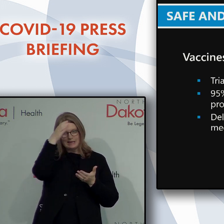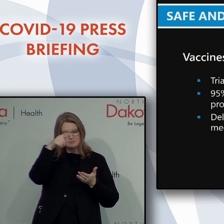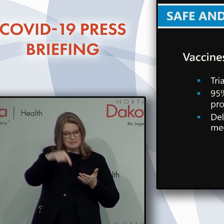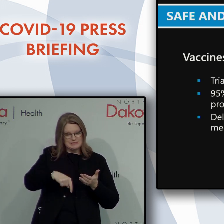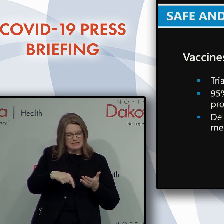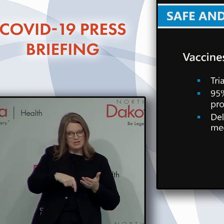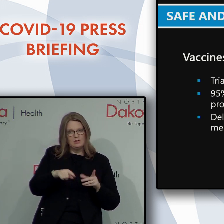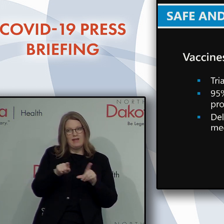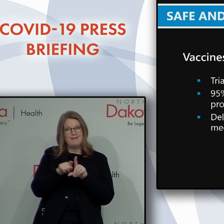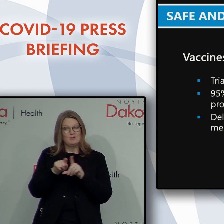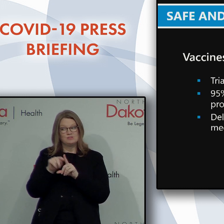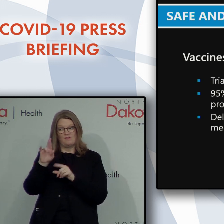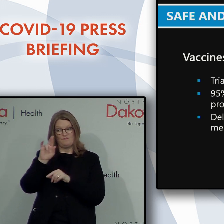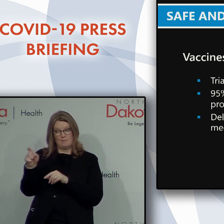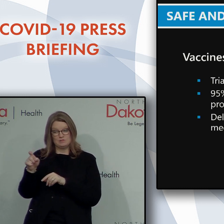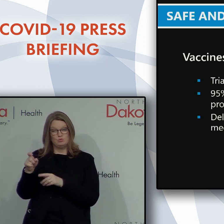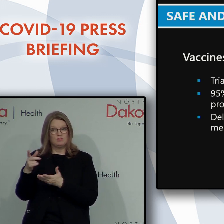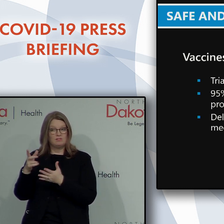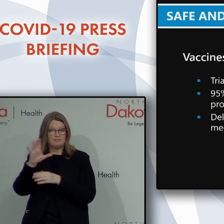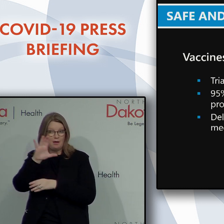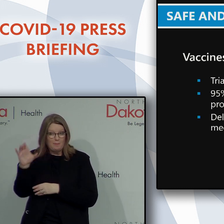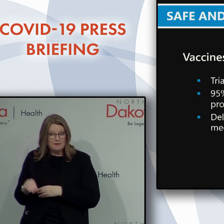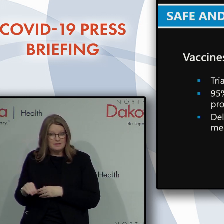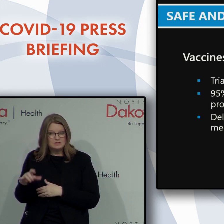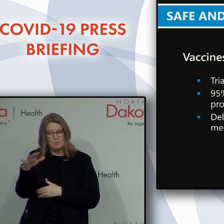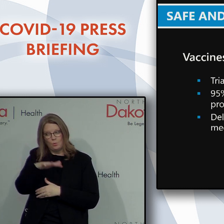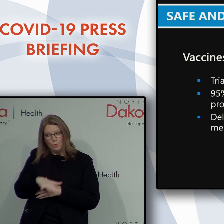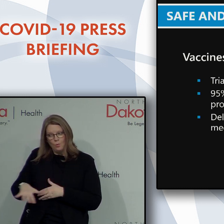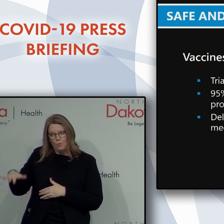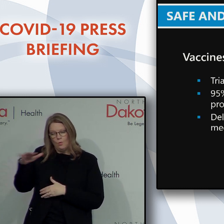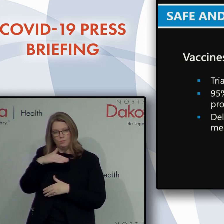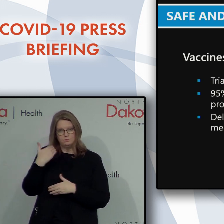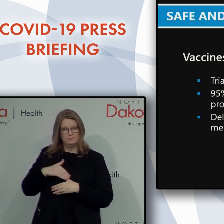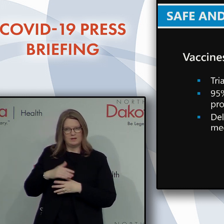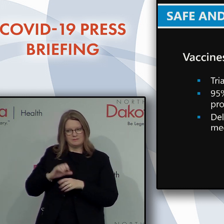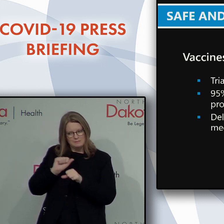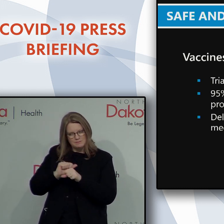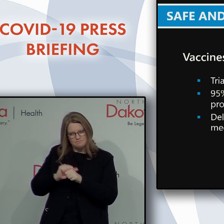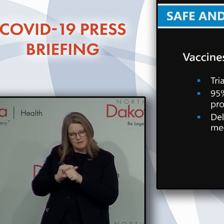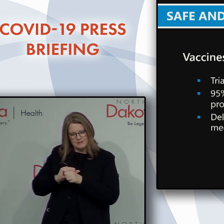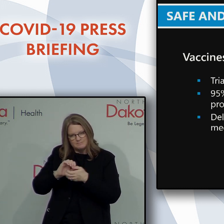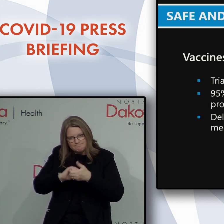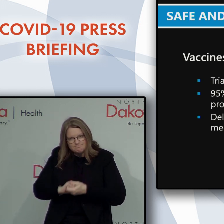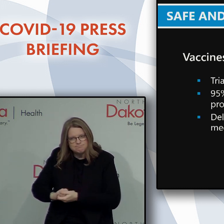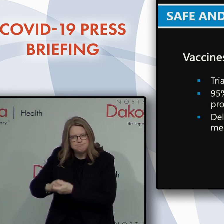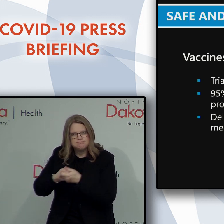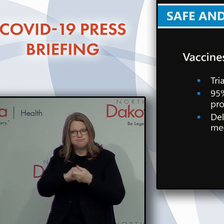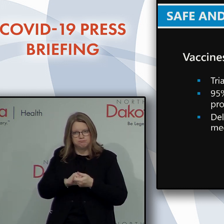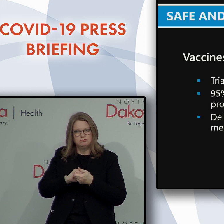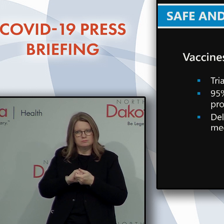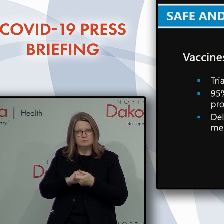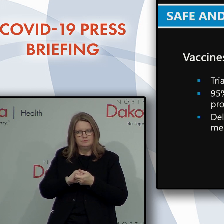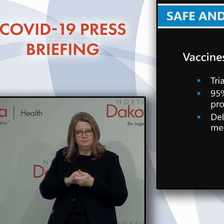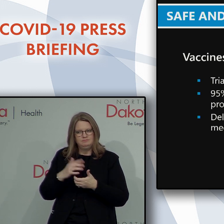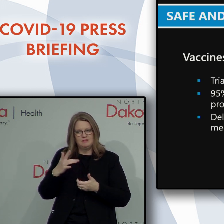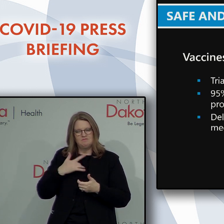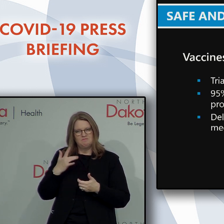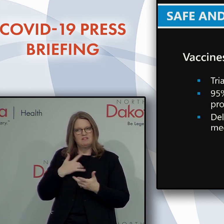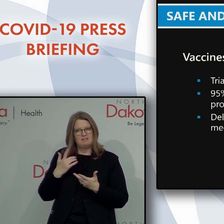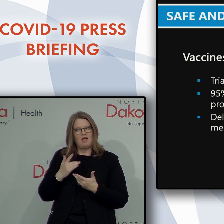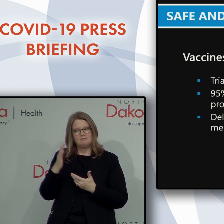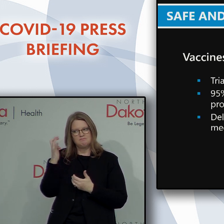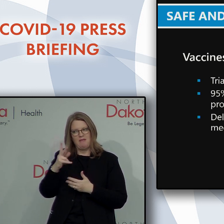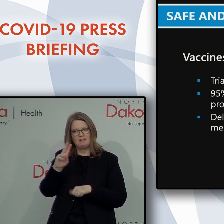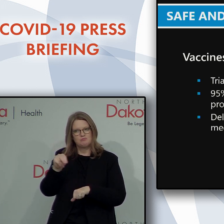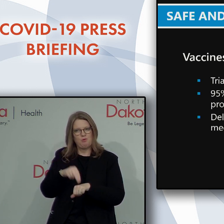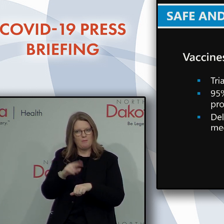and pharmaceutical companies around the globe will make this return to normal possible. Thank you, thankfully, to these